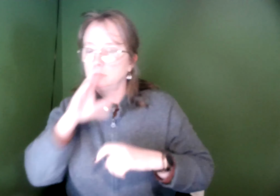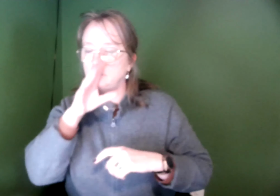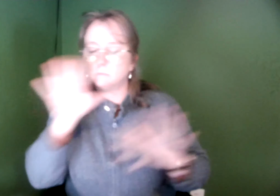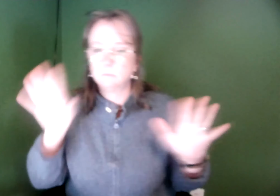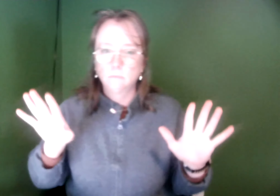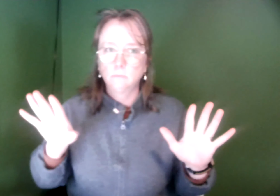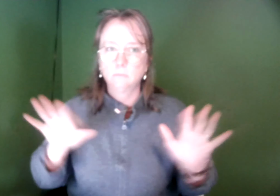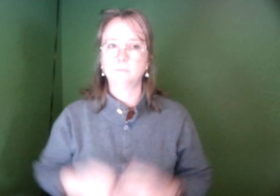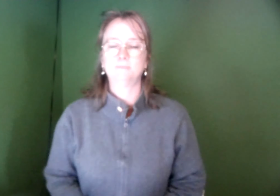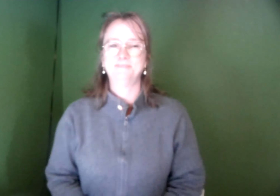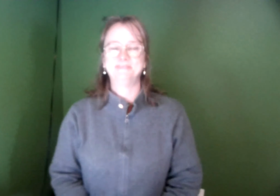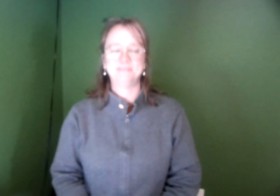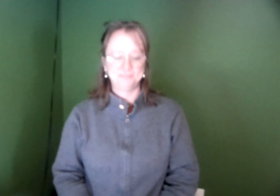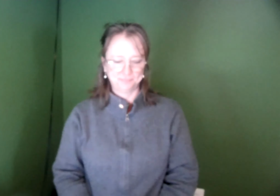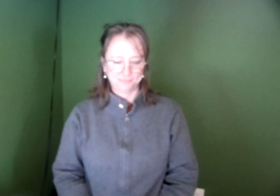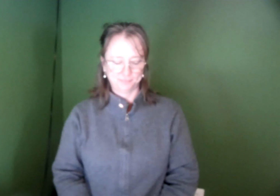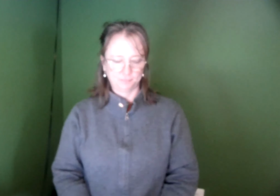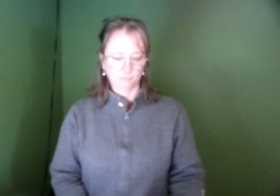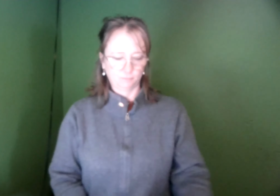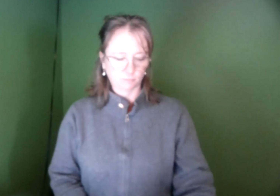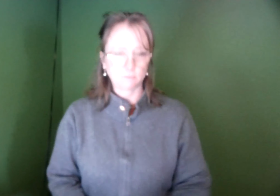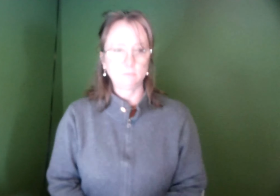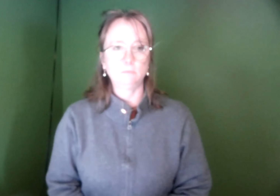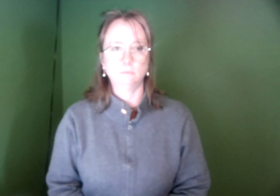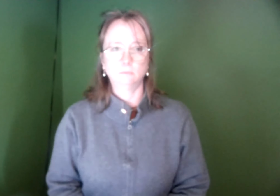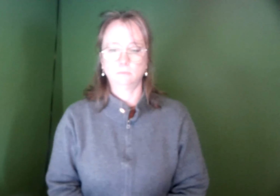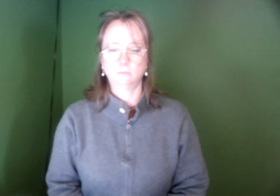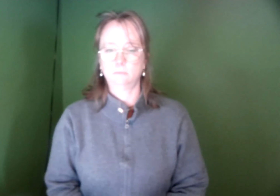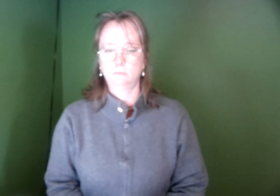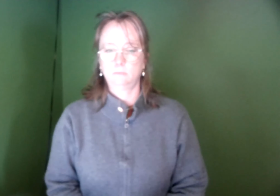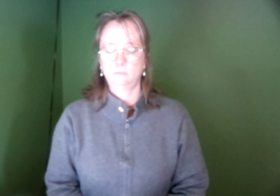Y entonces yo quiero decir, y lo que quiero entresacar